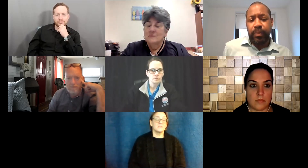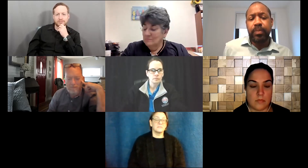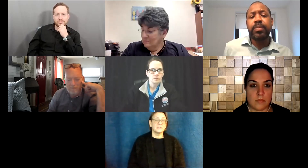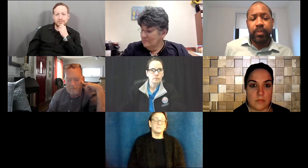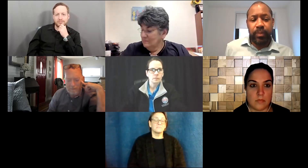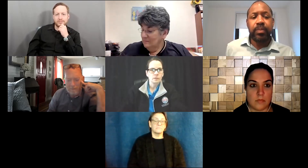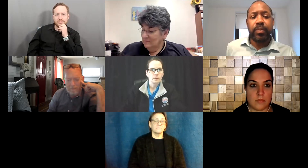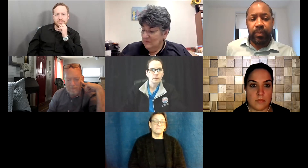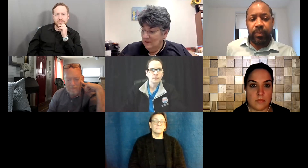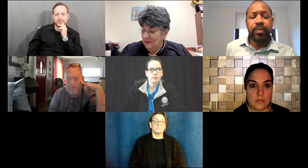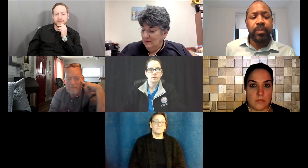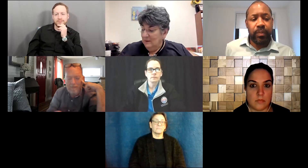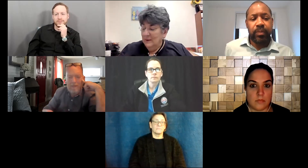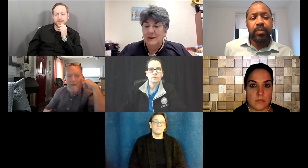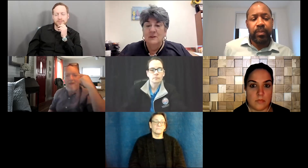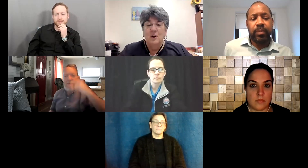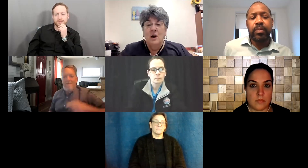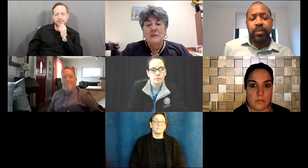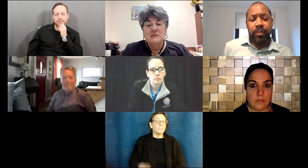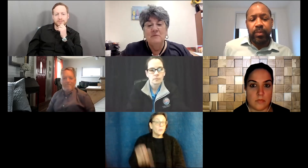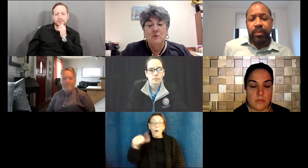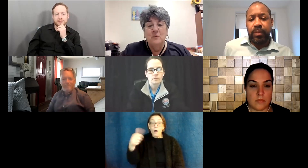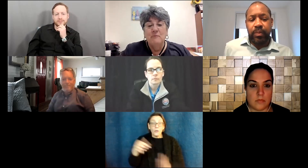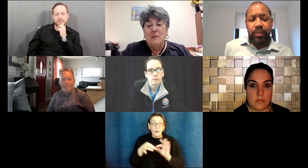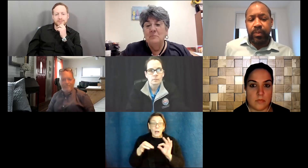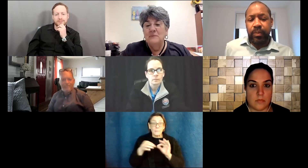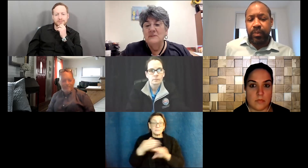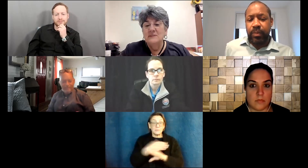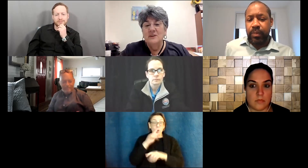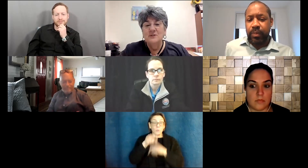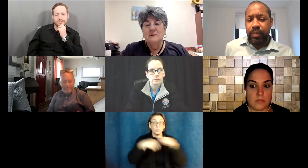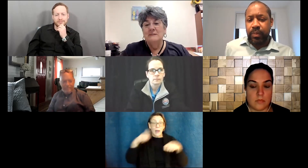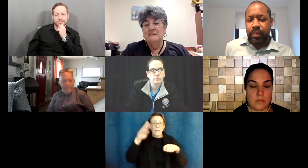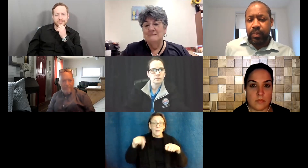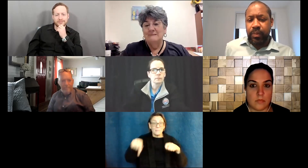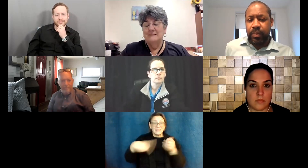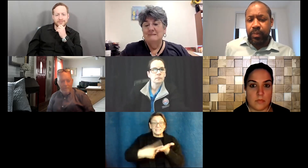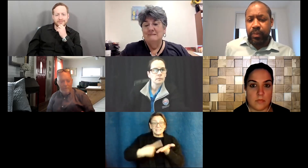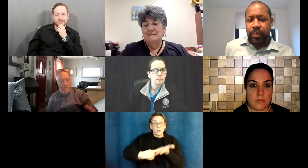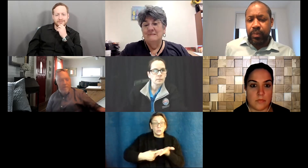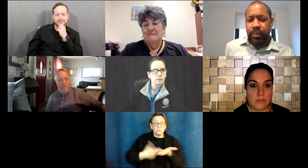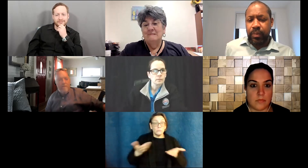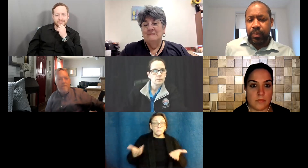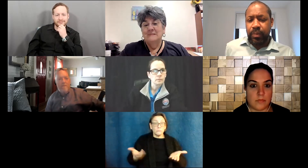Yeah, definitely. Any other comments before we wrap up this discussion?